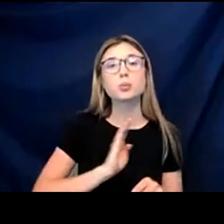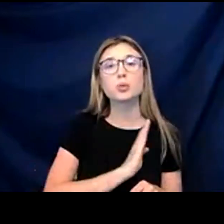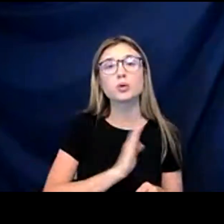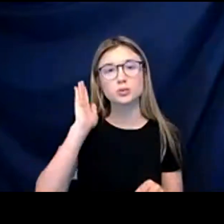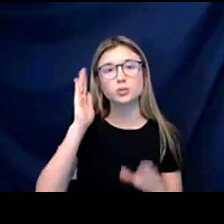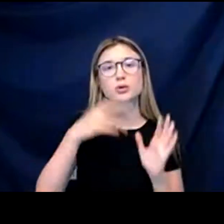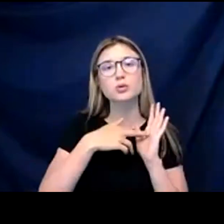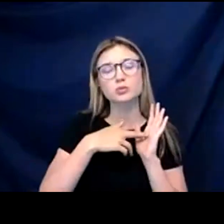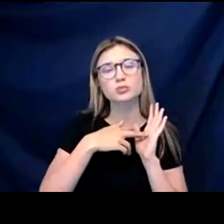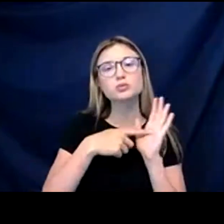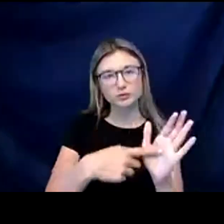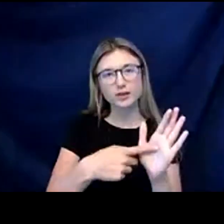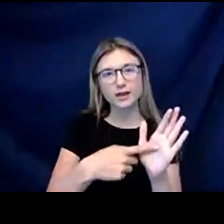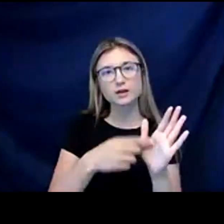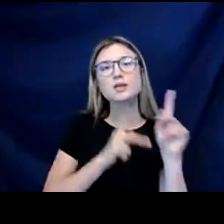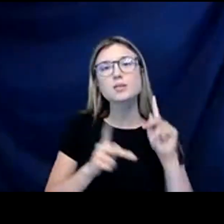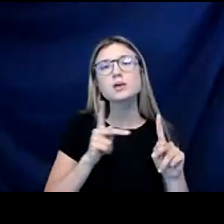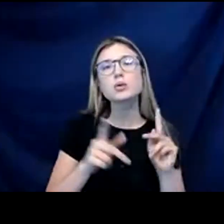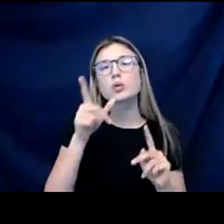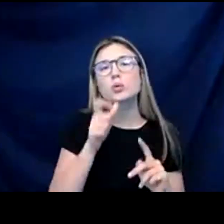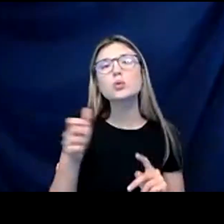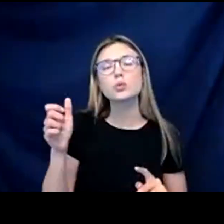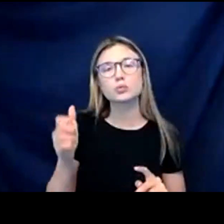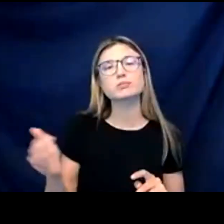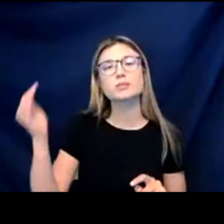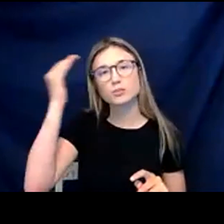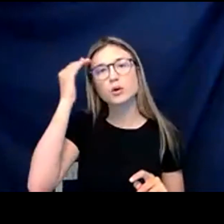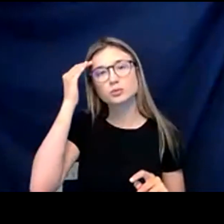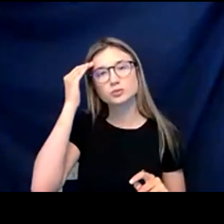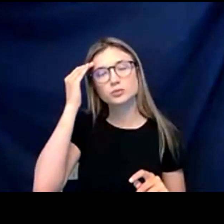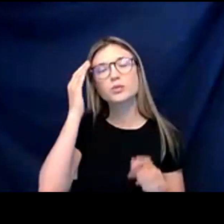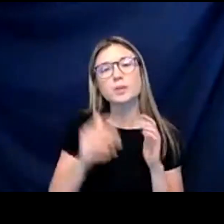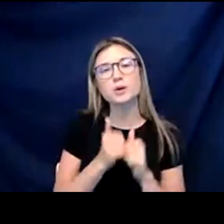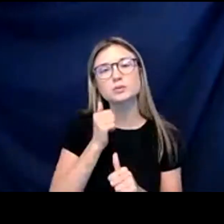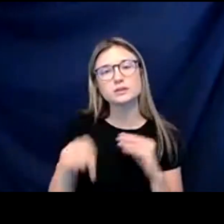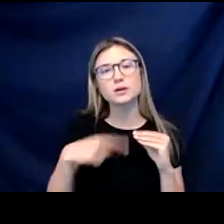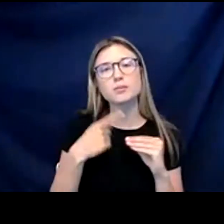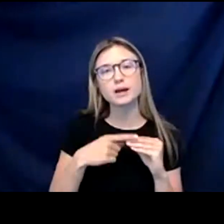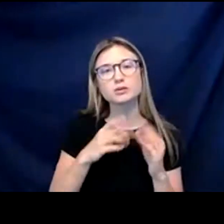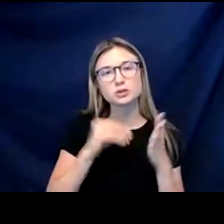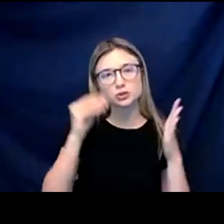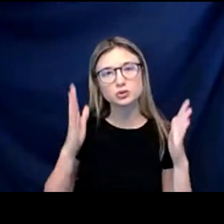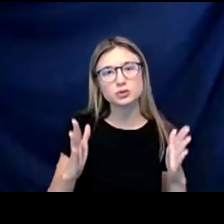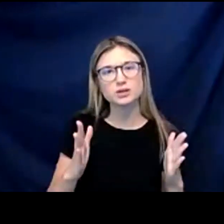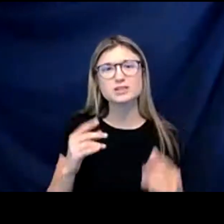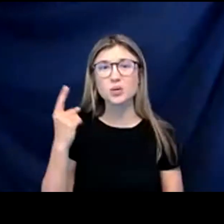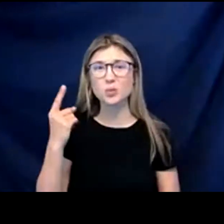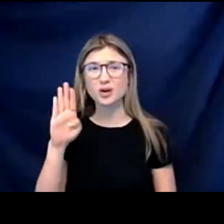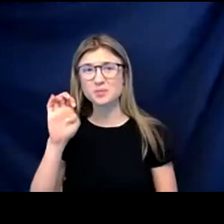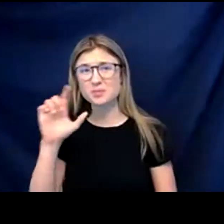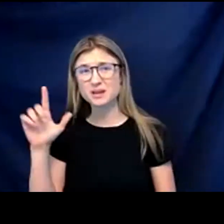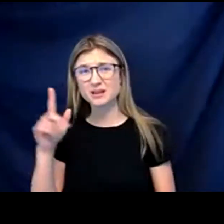know the most about this, the students they serve. One bill that failed was